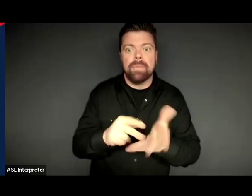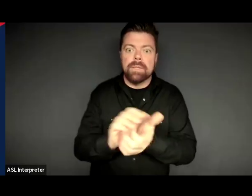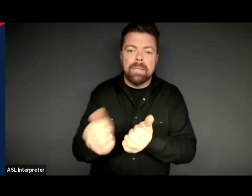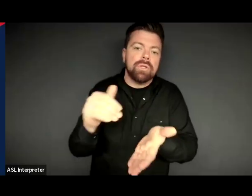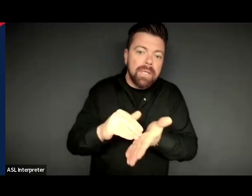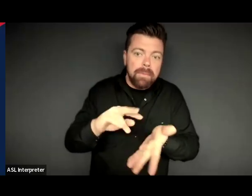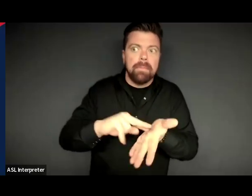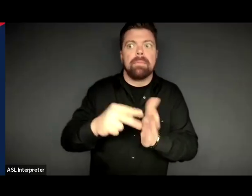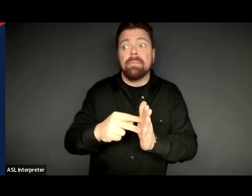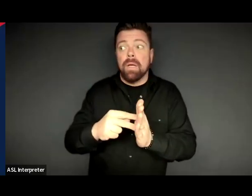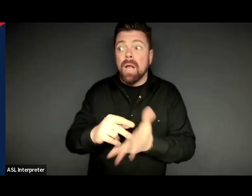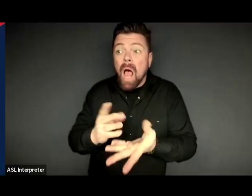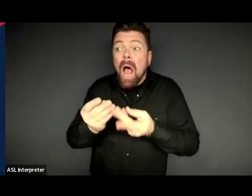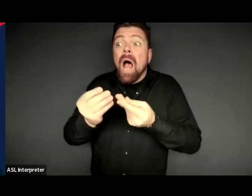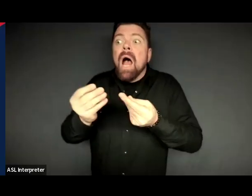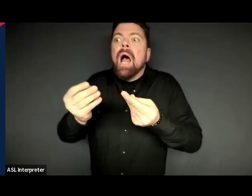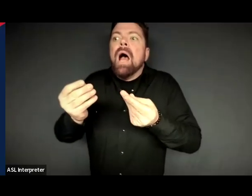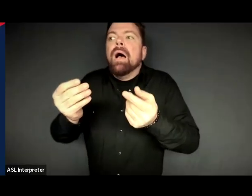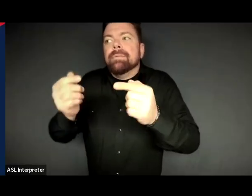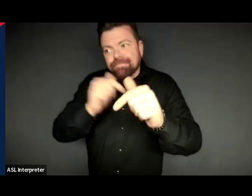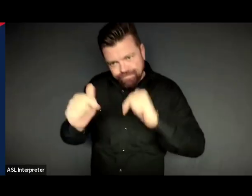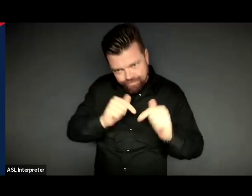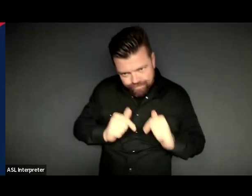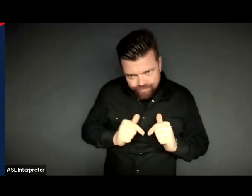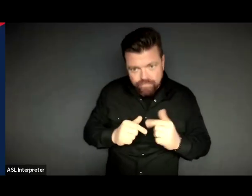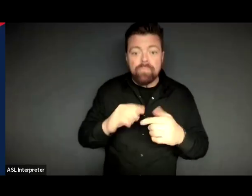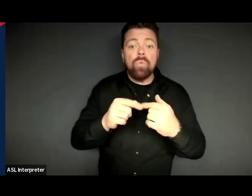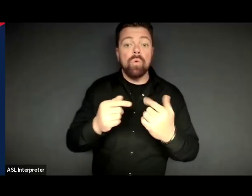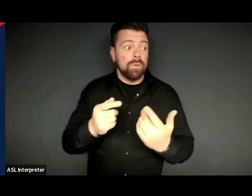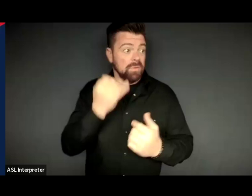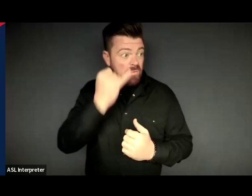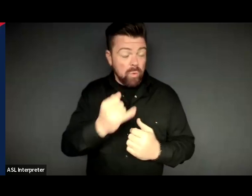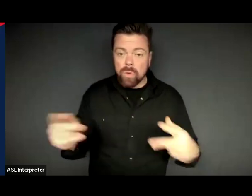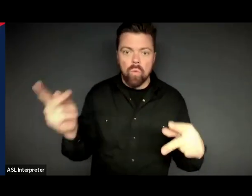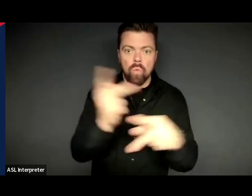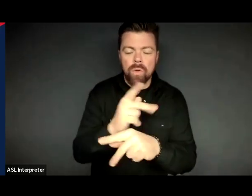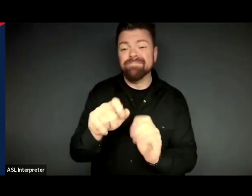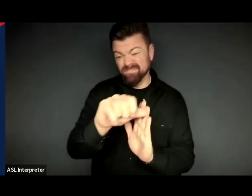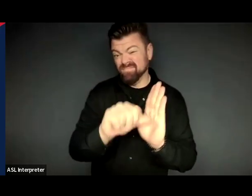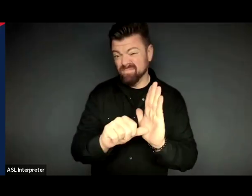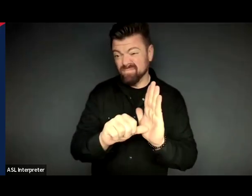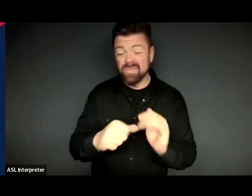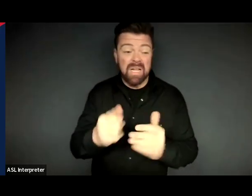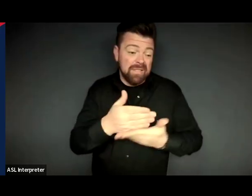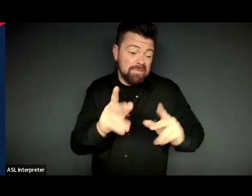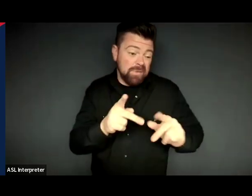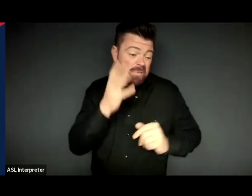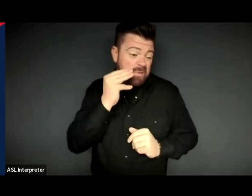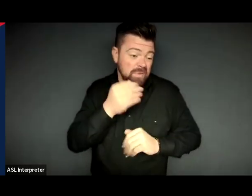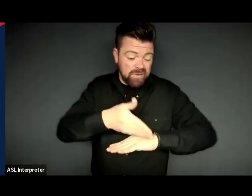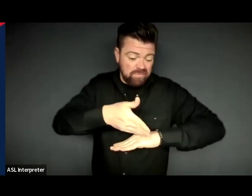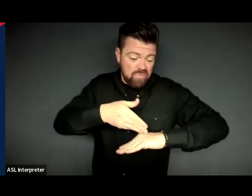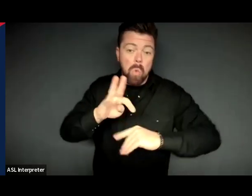they get really bad, sometimes you have to have surgery. So sometimes people will have these wounds for years and years,